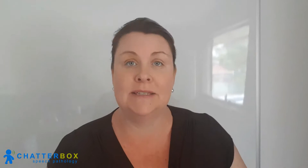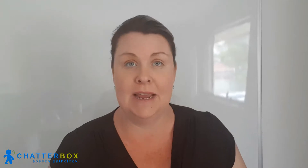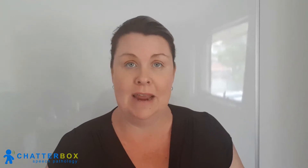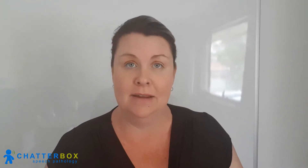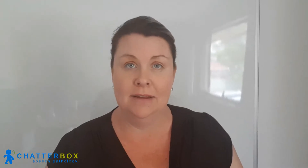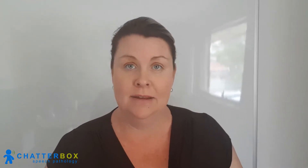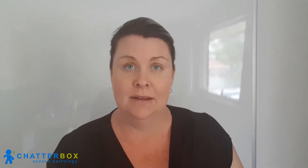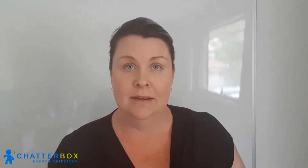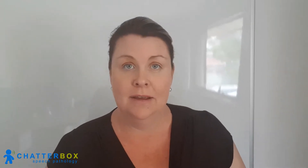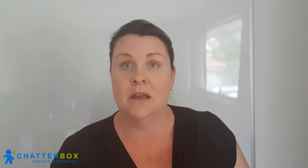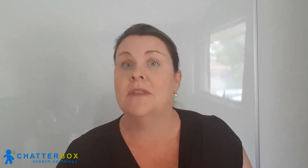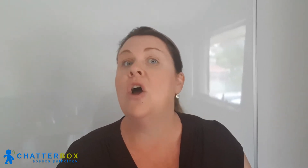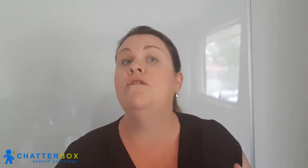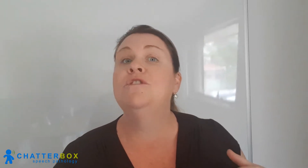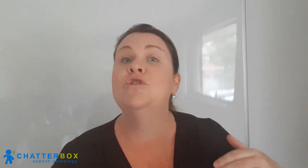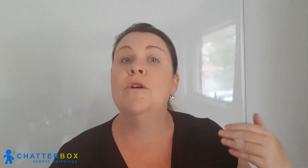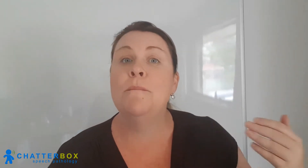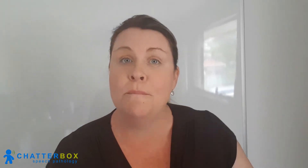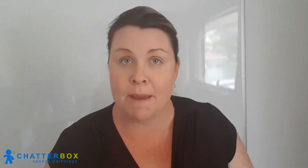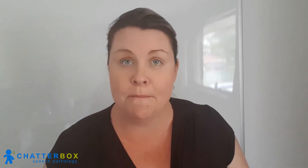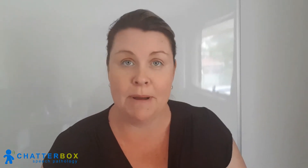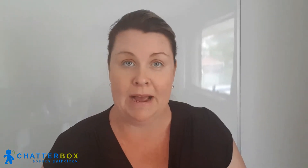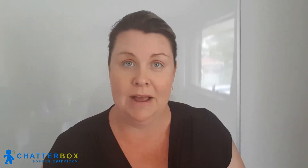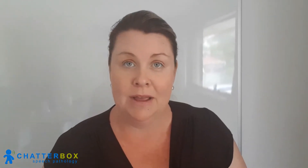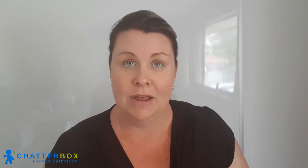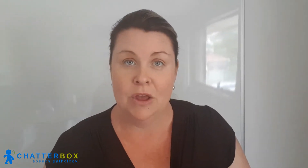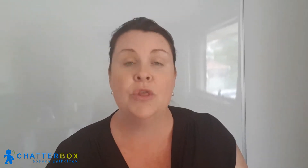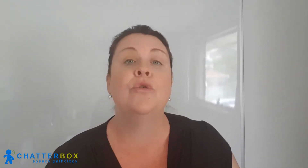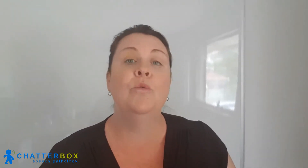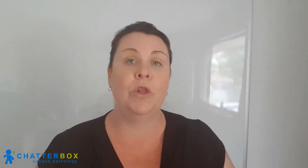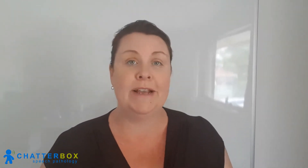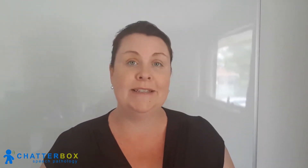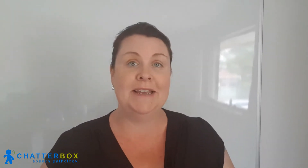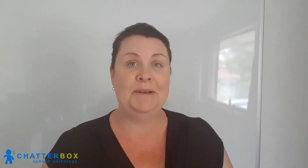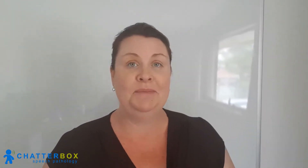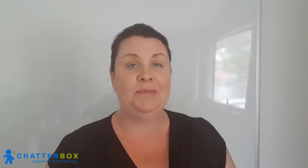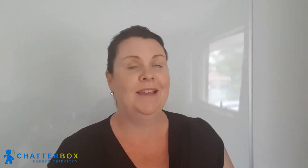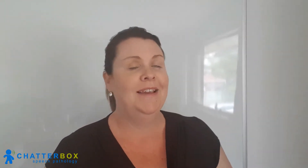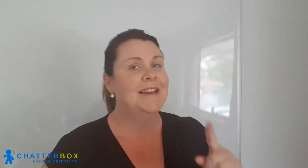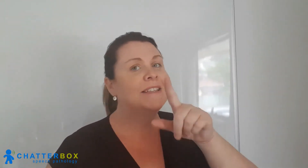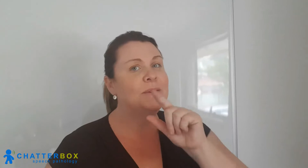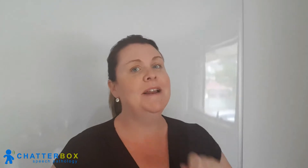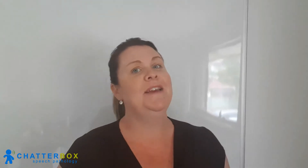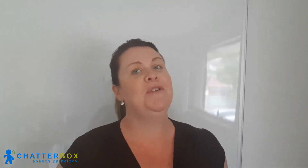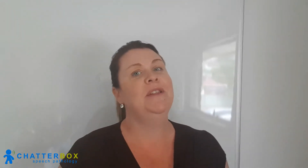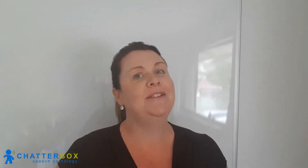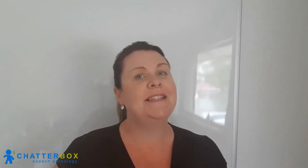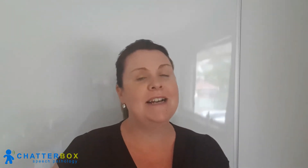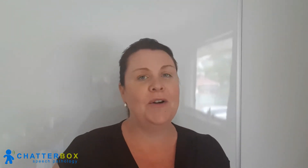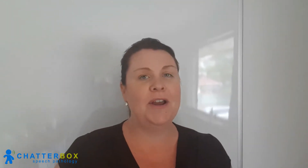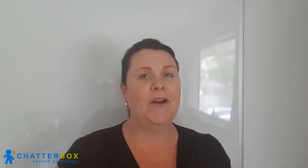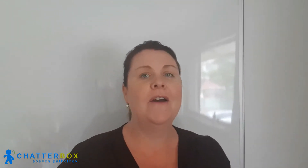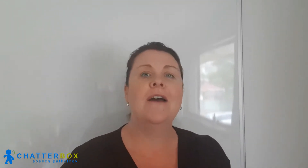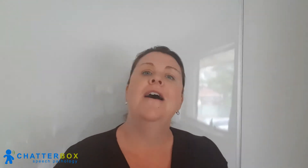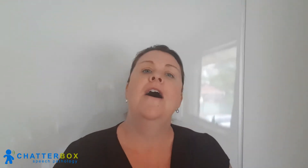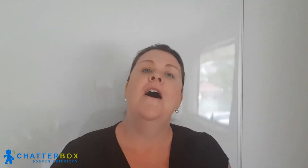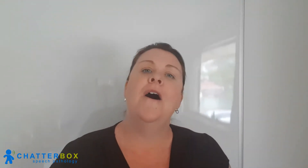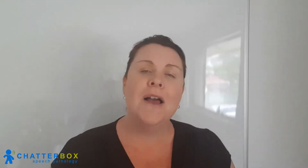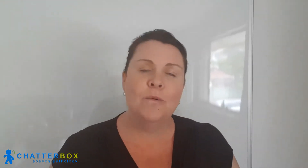see. They often remember through what they see. So I'm going to give you a little scenario. I want you